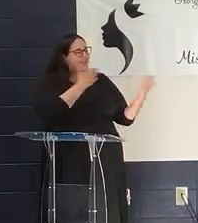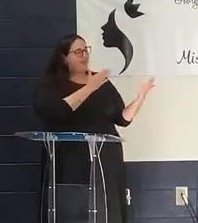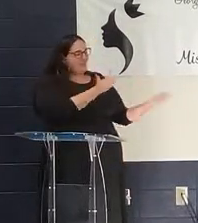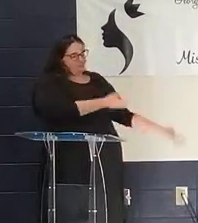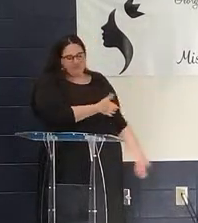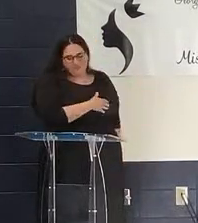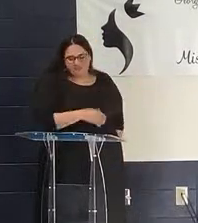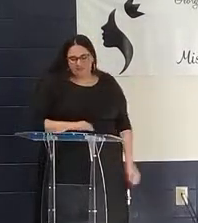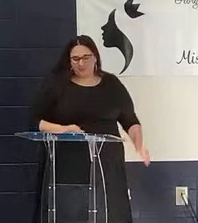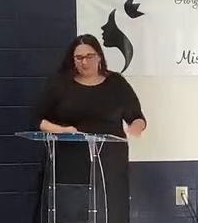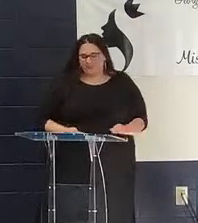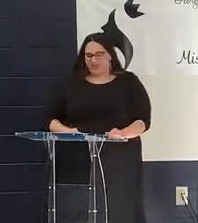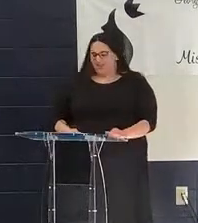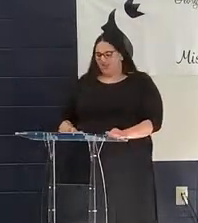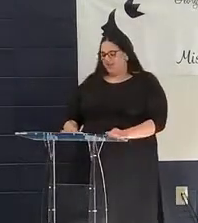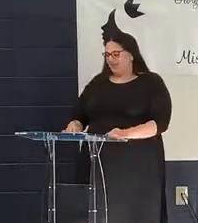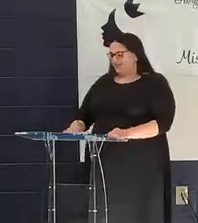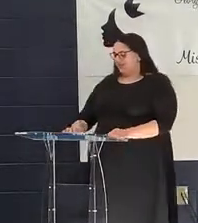Okay. Thank you both.